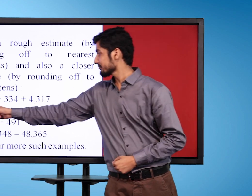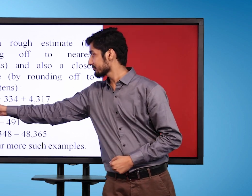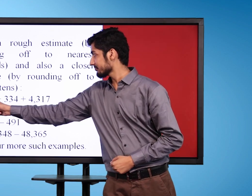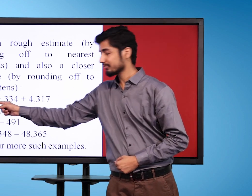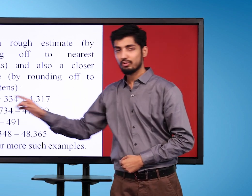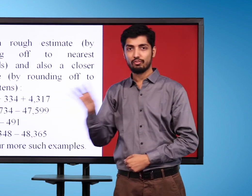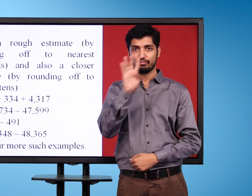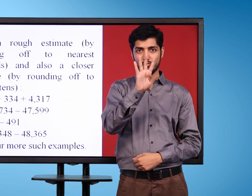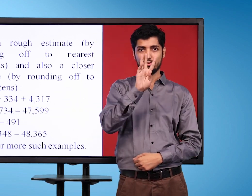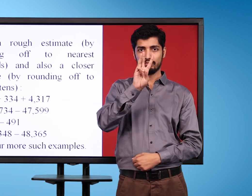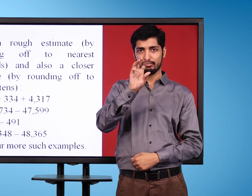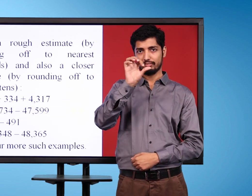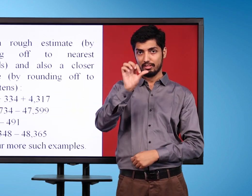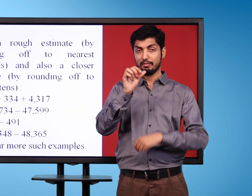$439 plus 334 plus